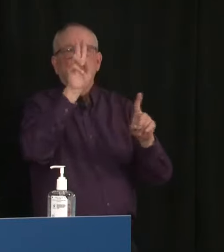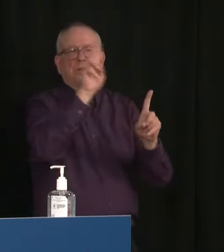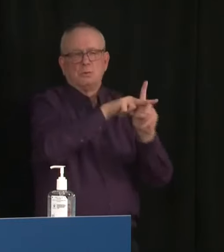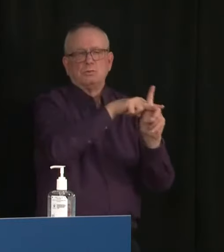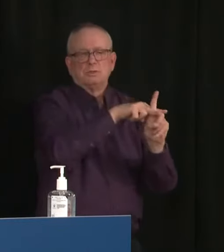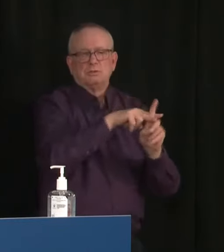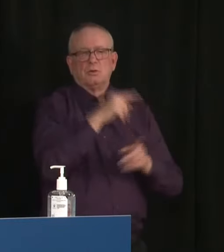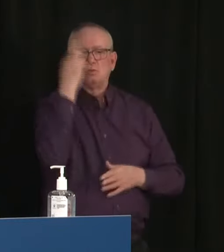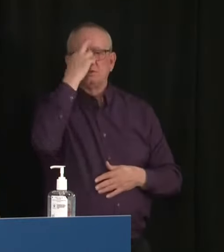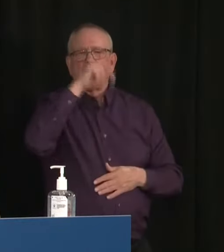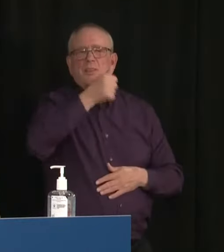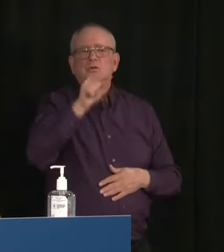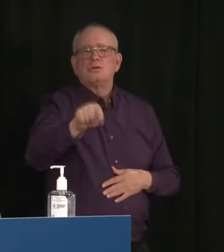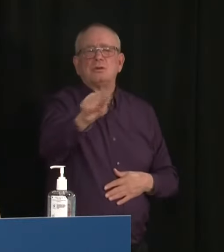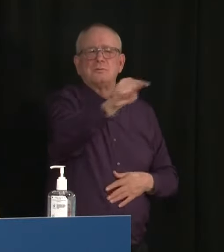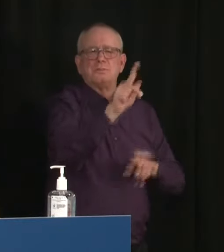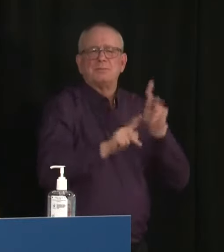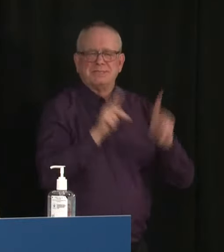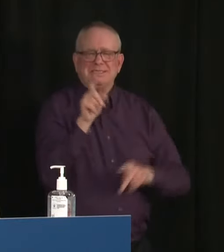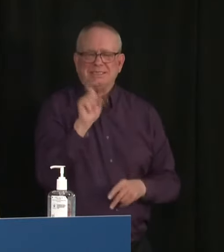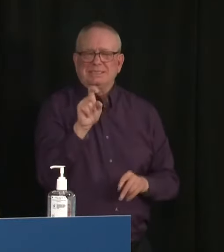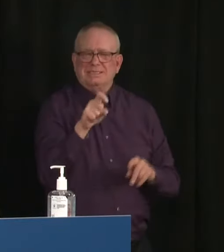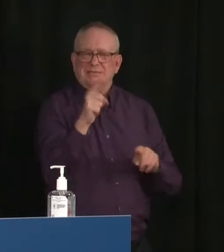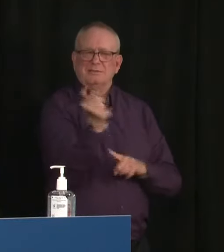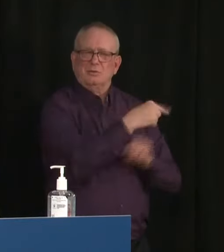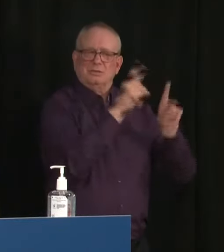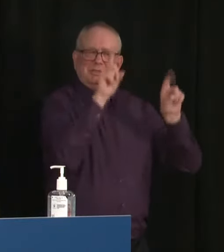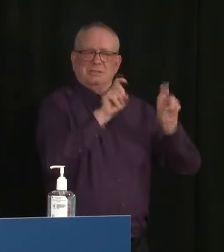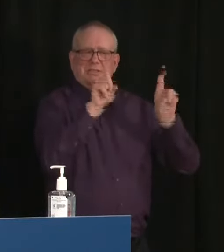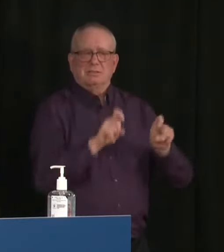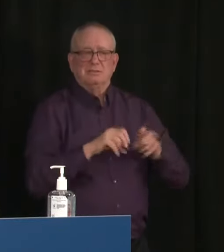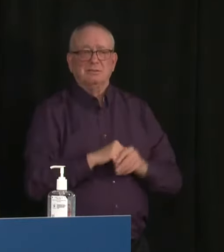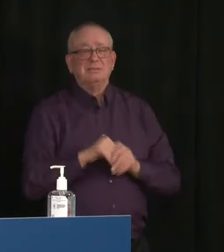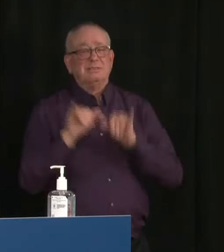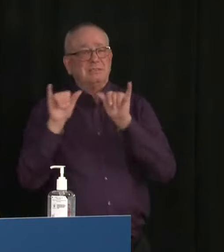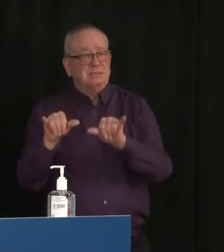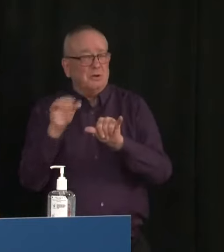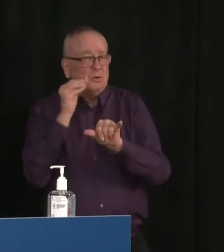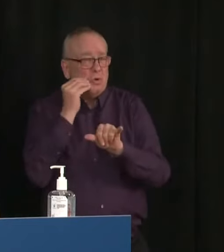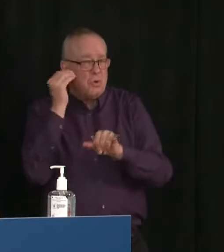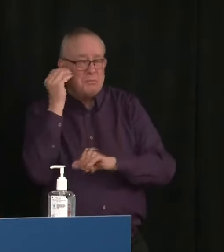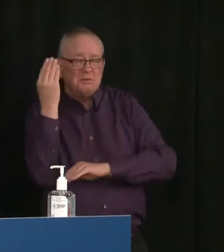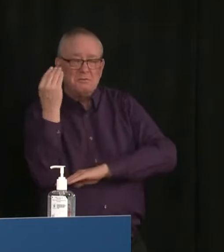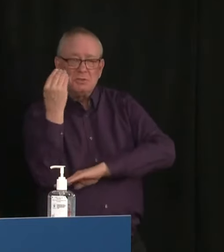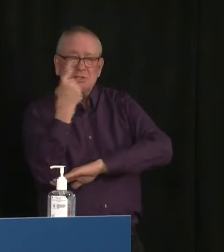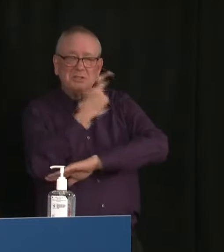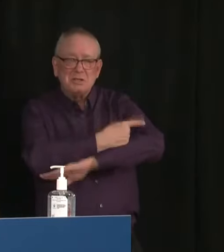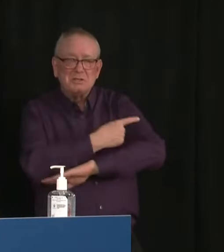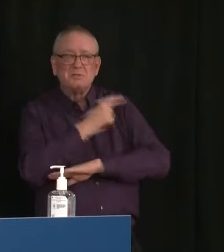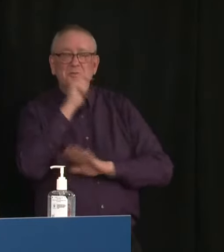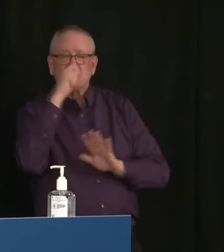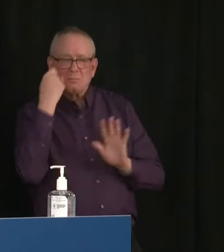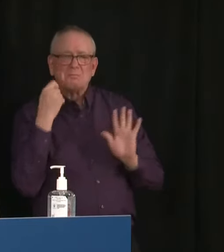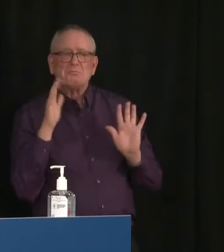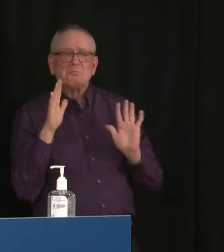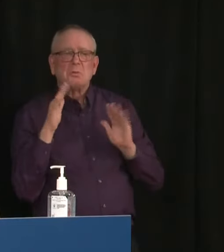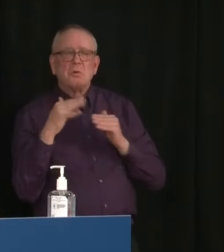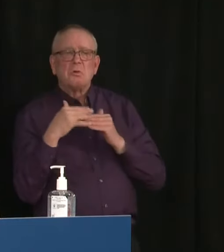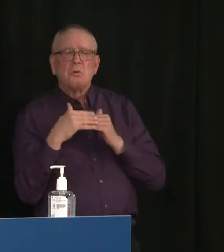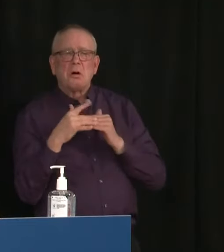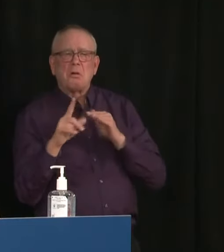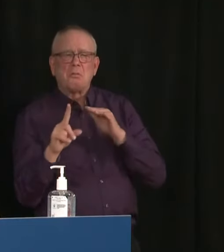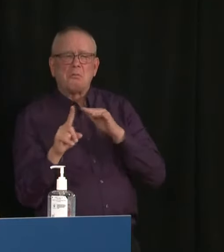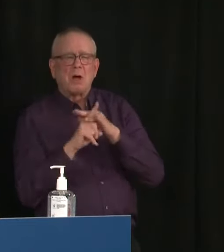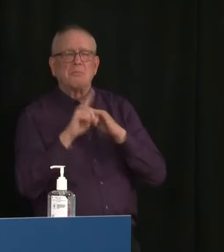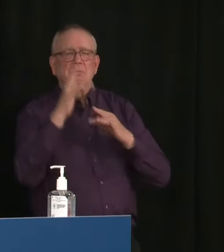others. If you have a second test booked and you have symptoms, please keep your booking. Testing remains a